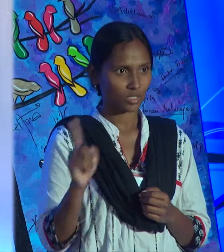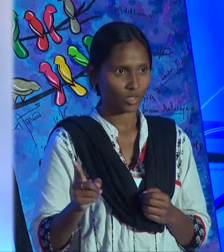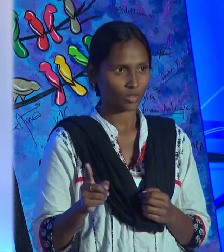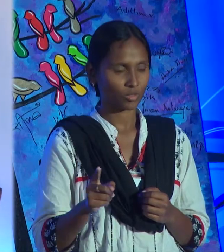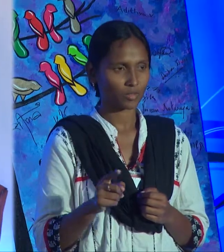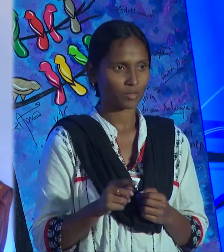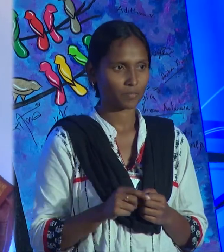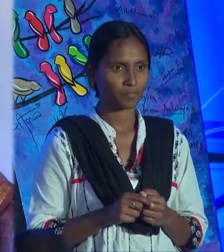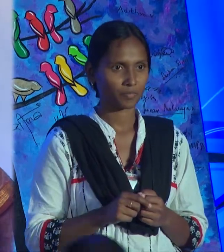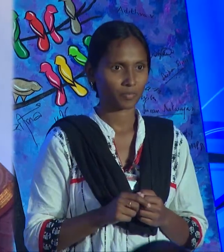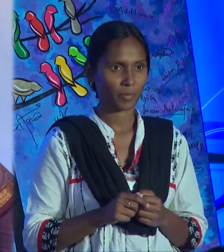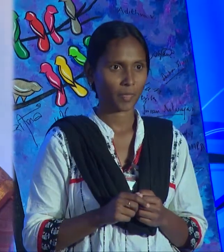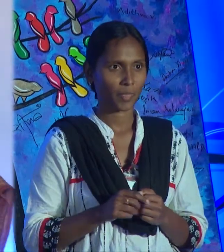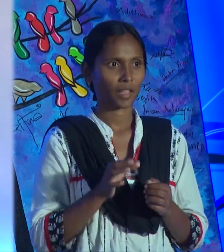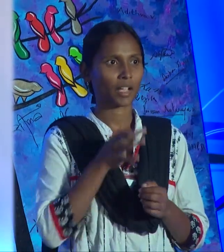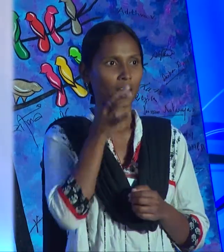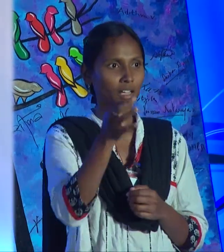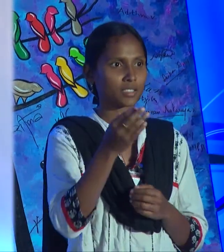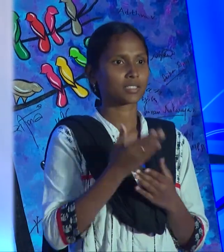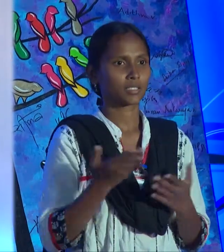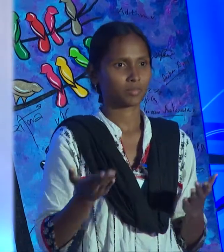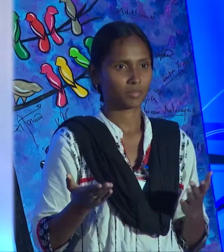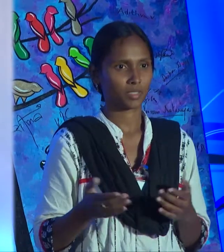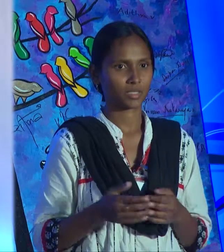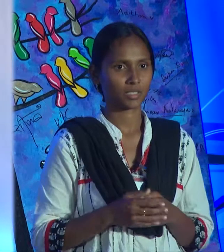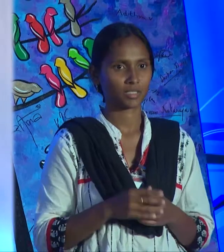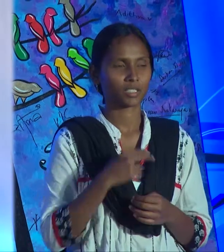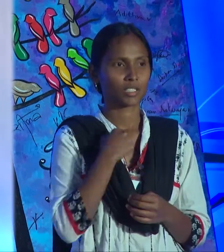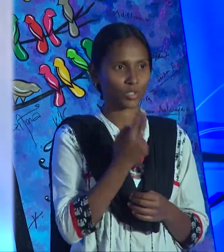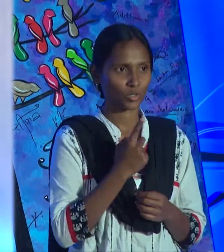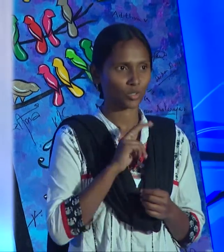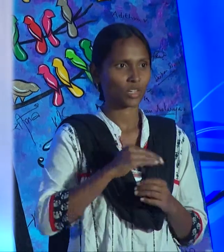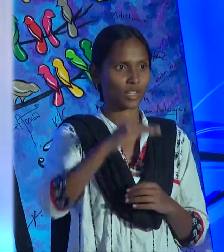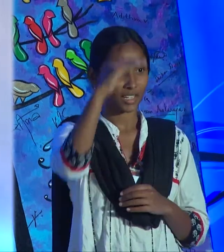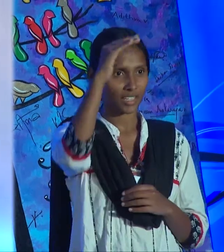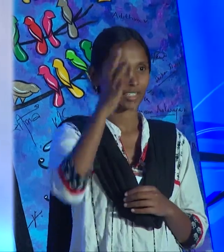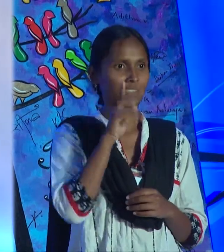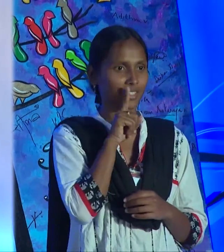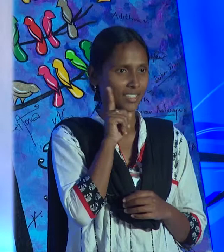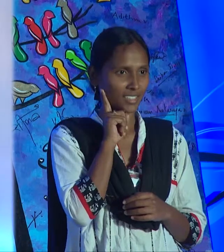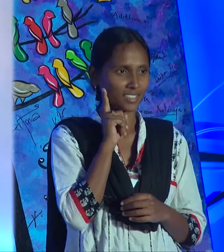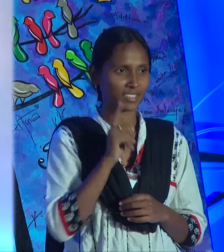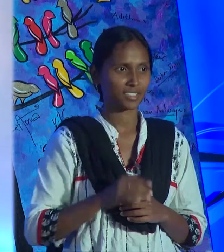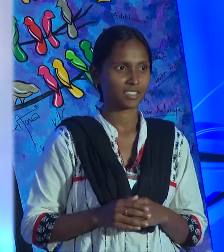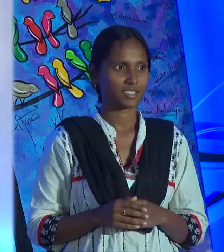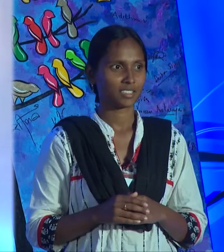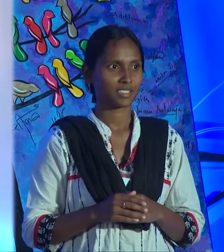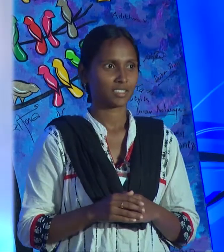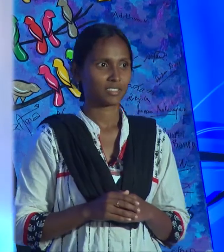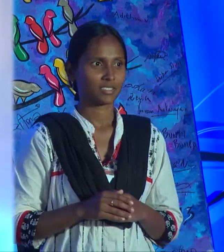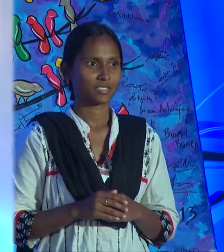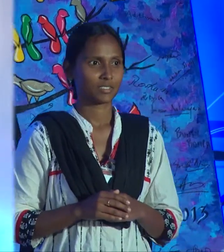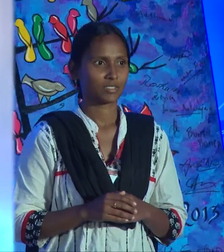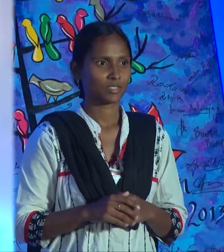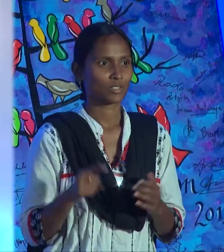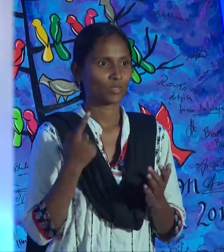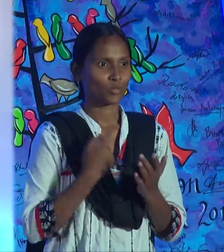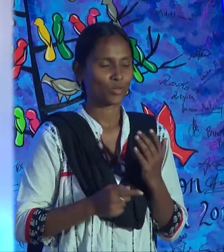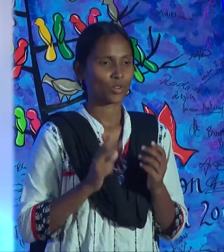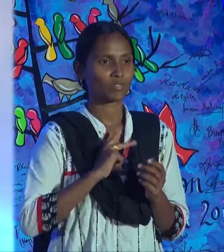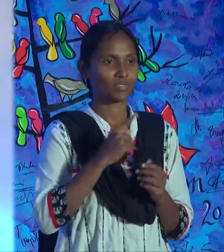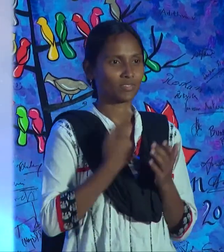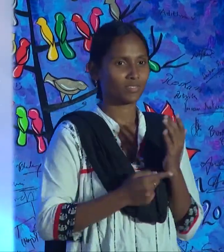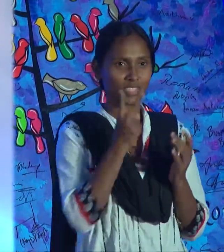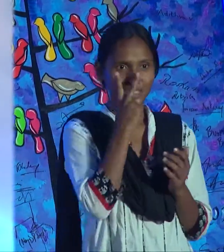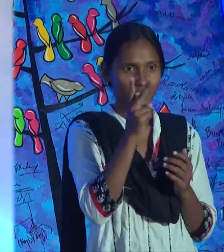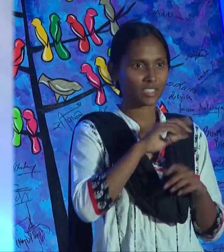somebody asks you for something, their accent, their height, their color. We are perceived by what we see around